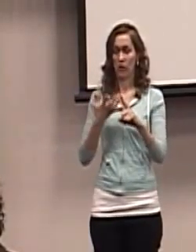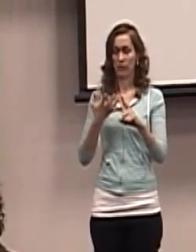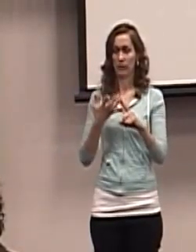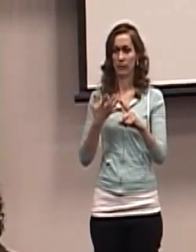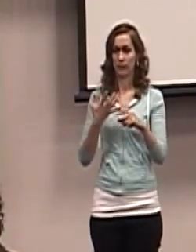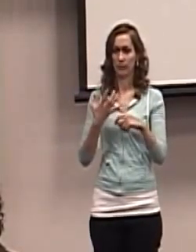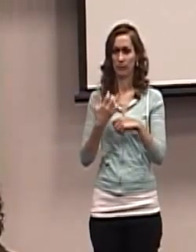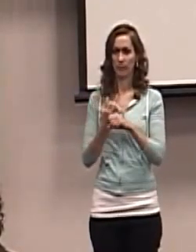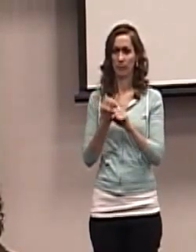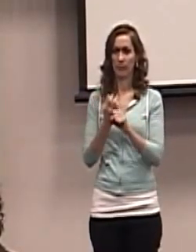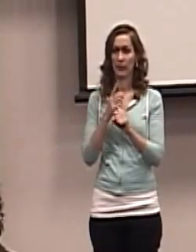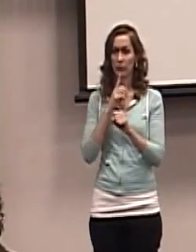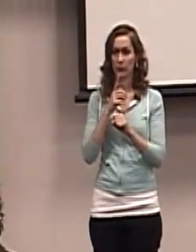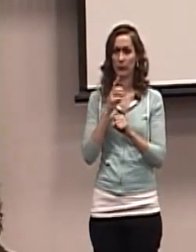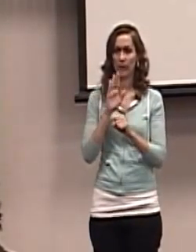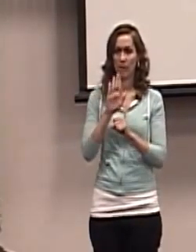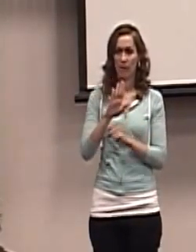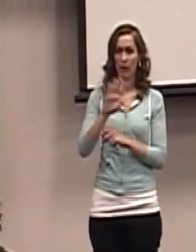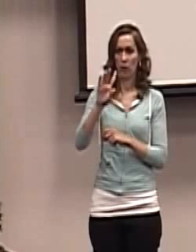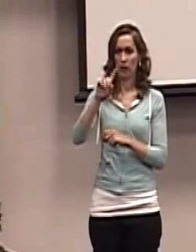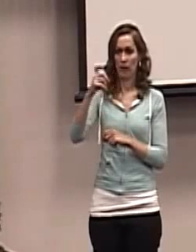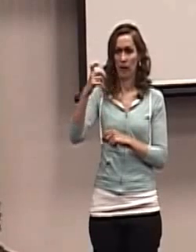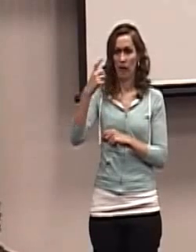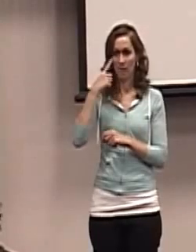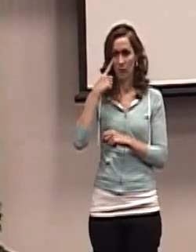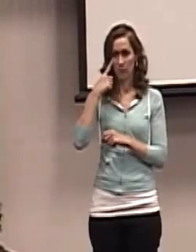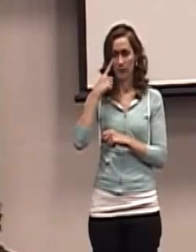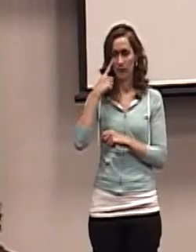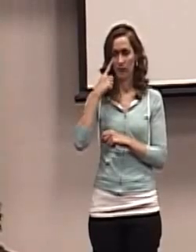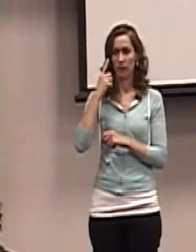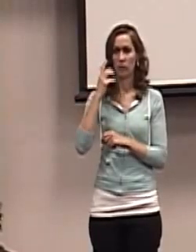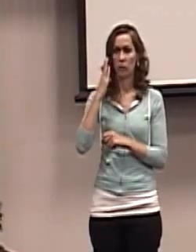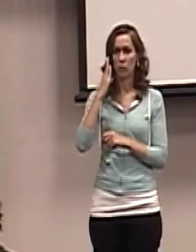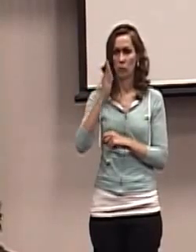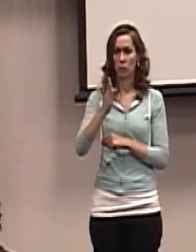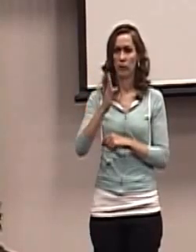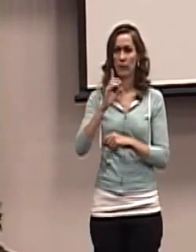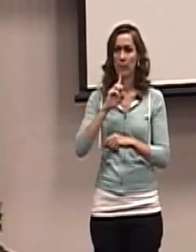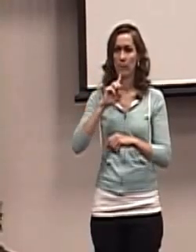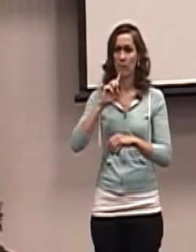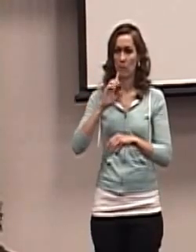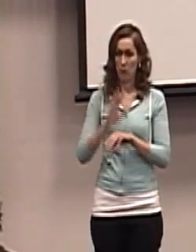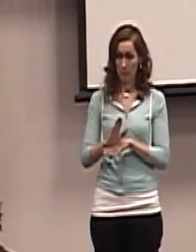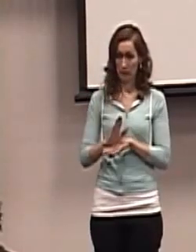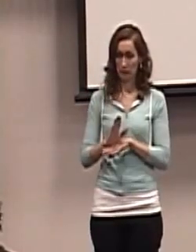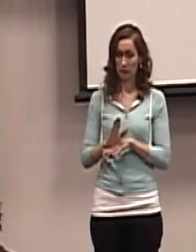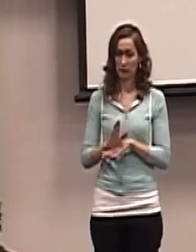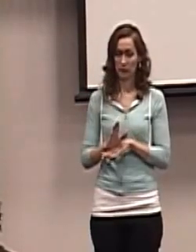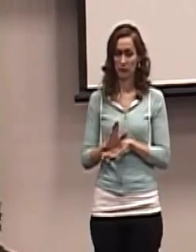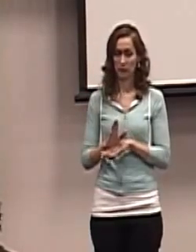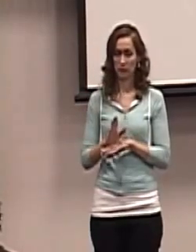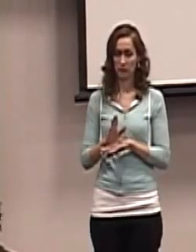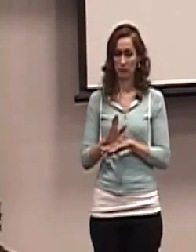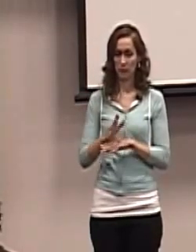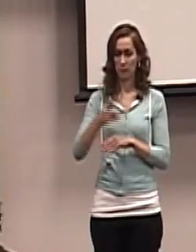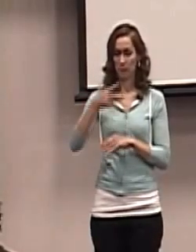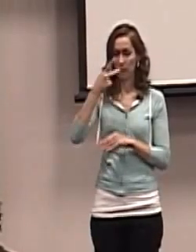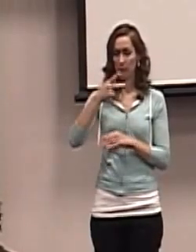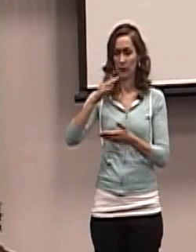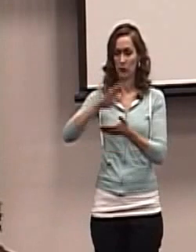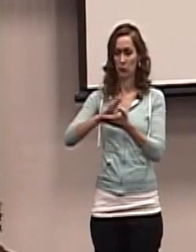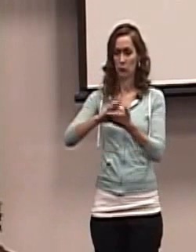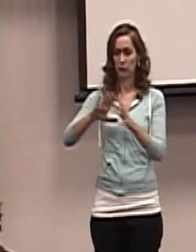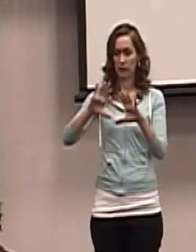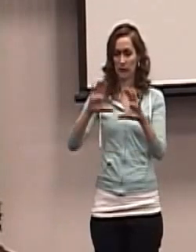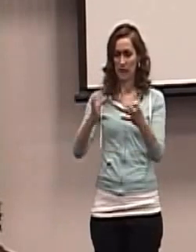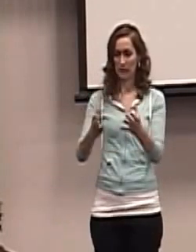that the Rhodesian government would ensure that in the classes in the public schools that the